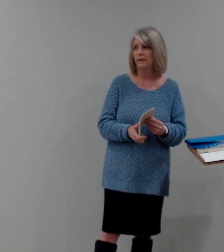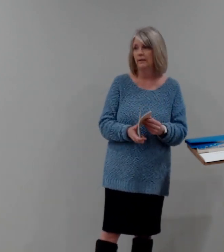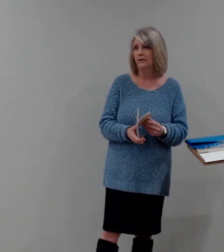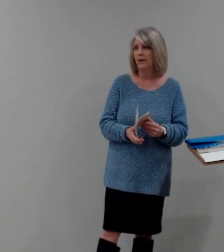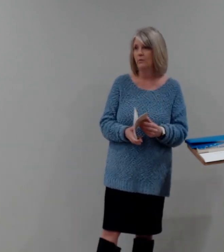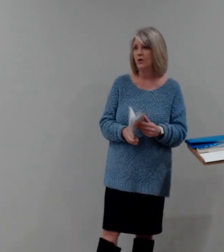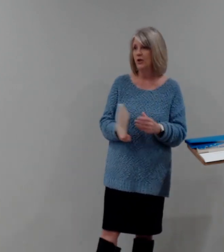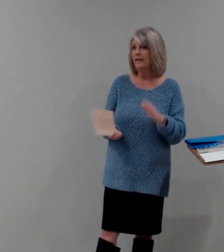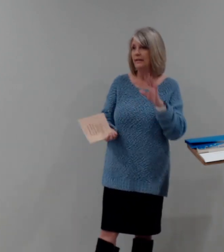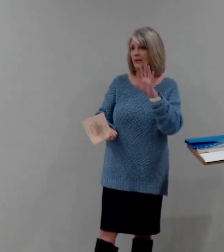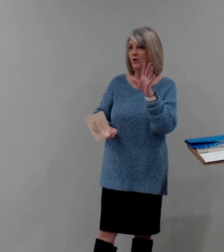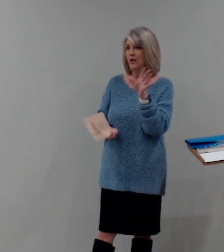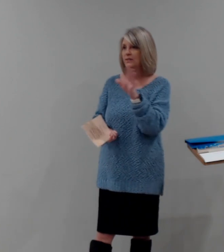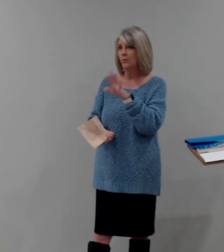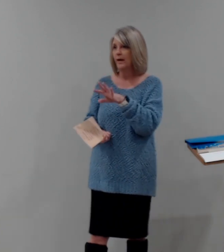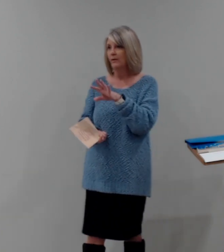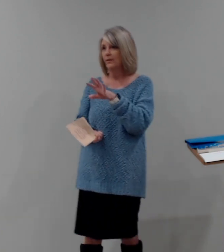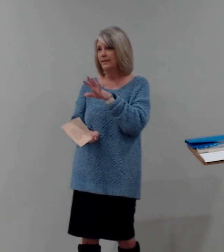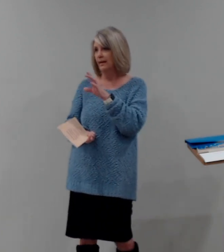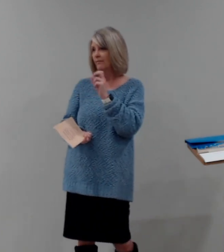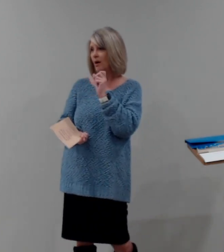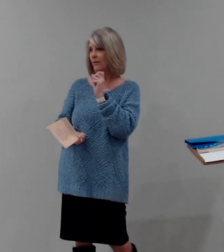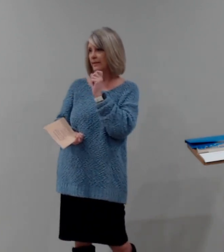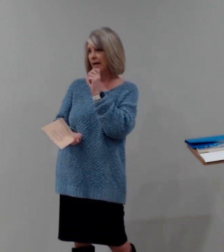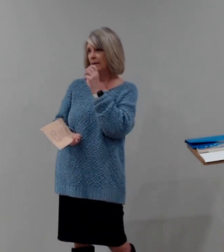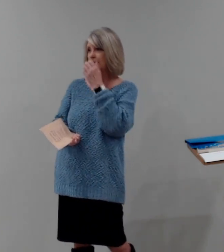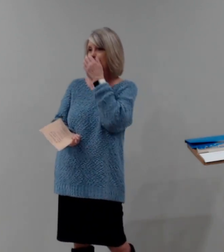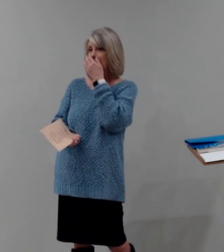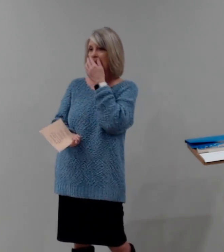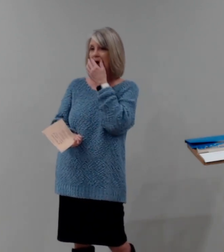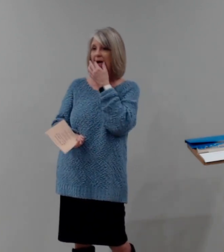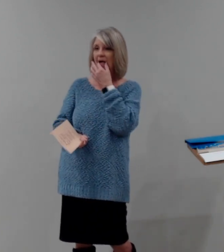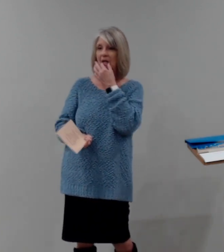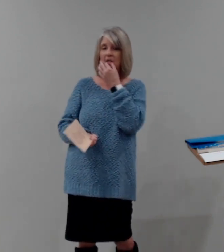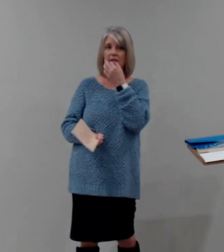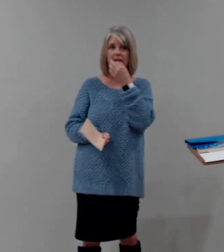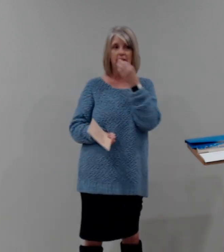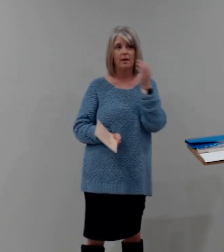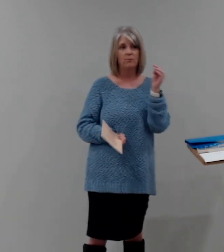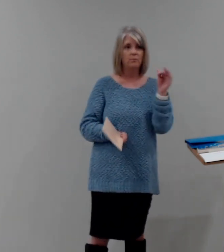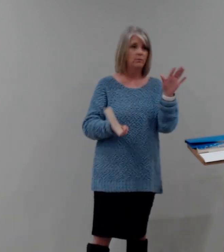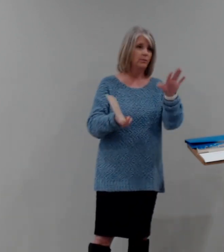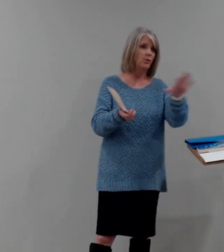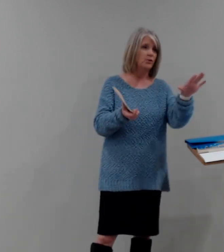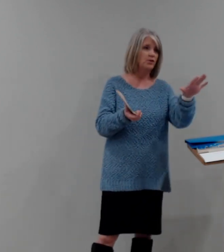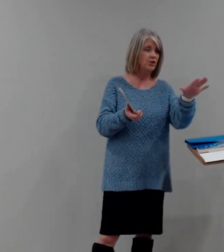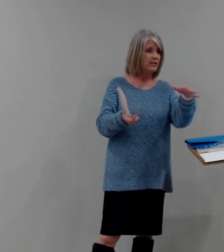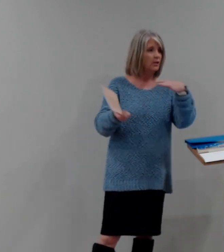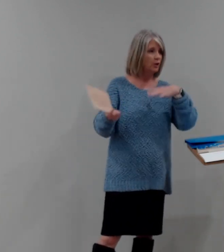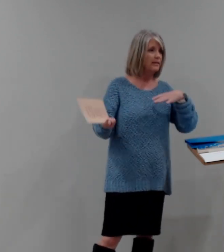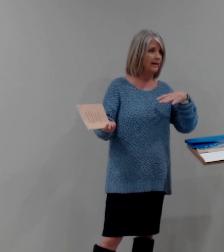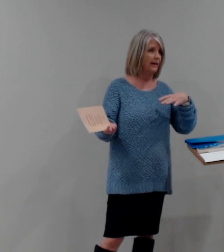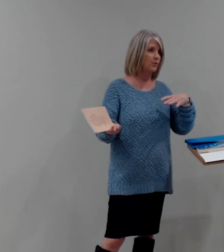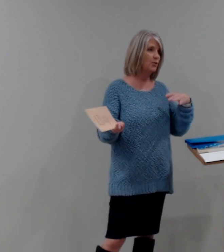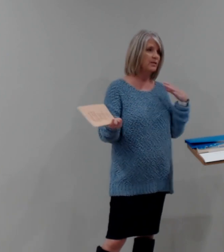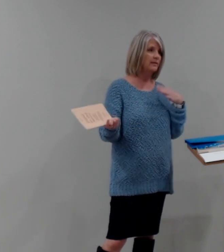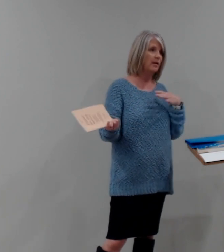you know, she's around the deaf all the time. And, you know, of course, she's learning sign language. She works in the